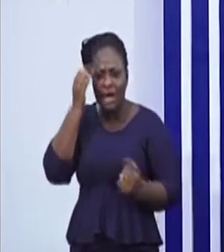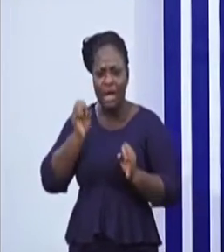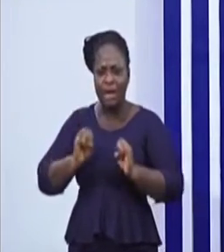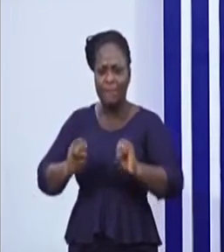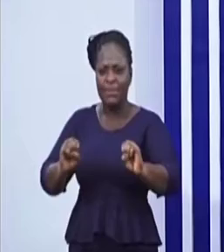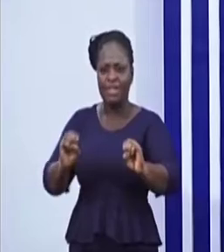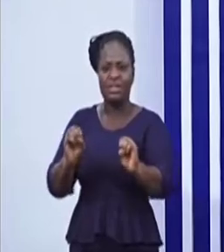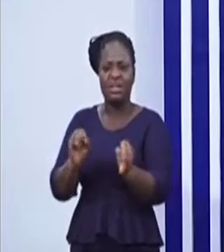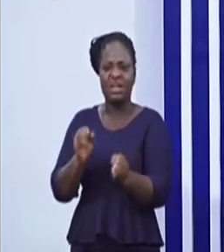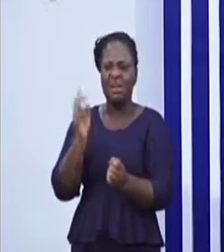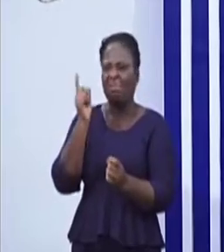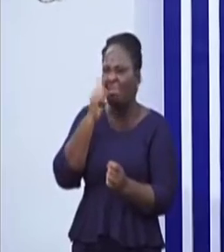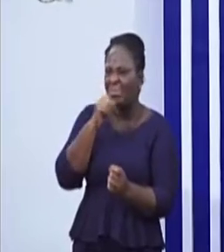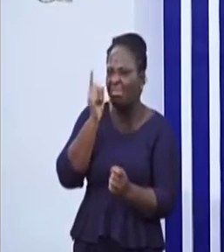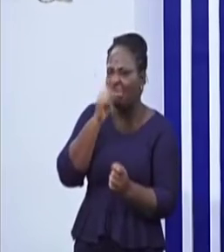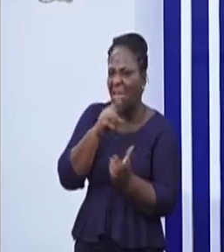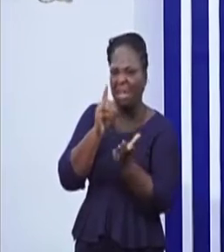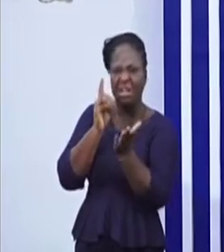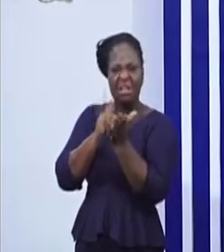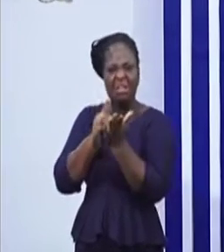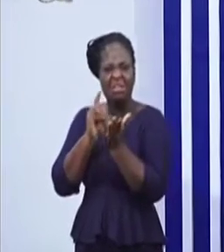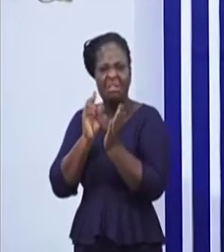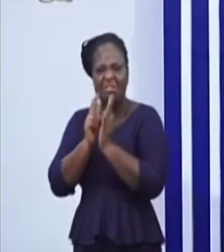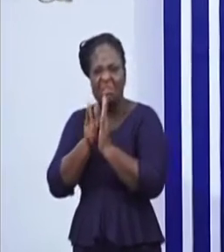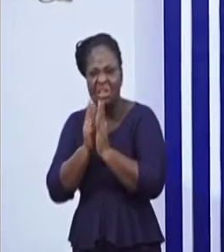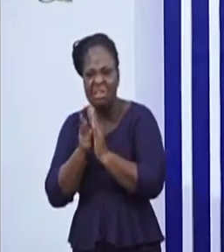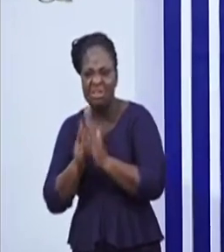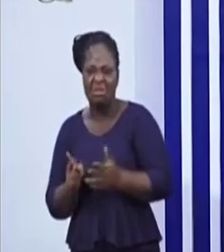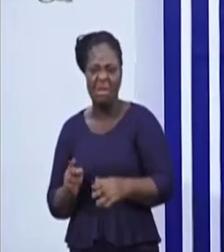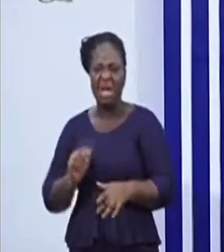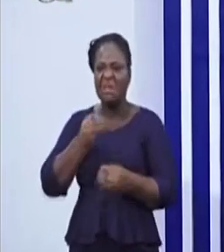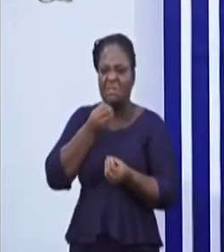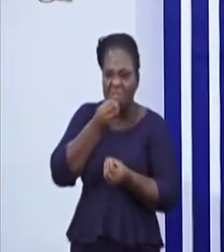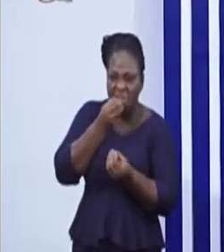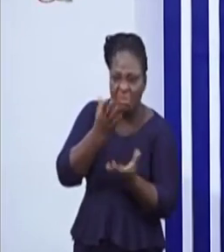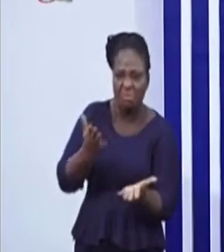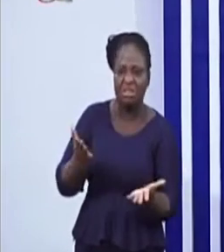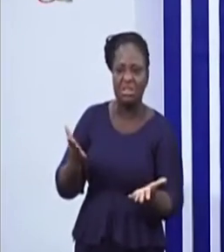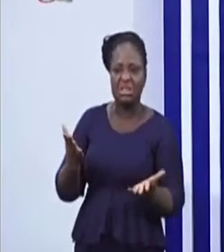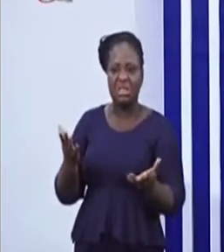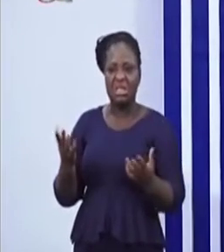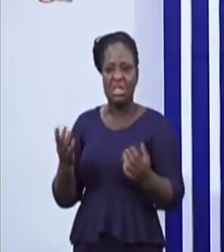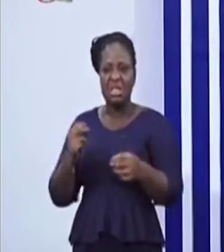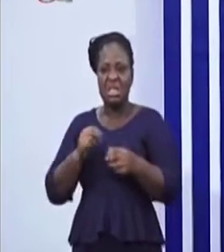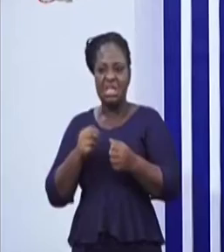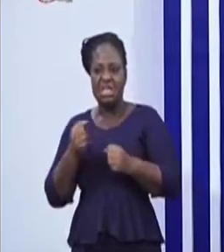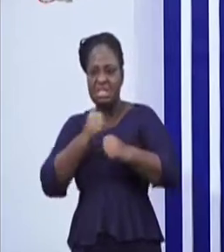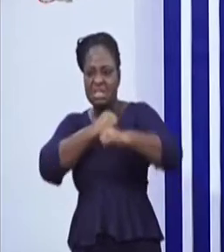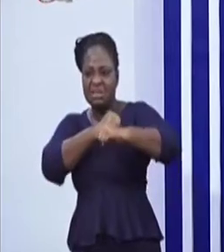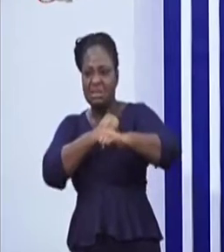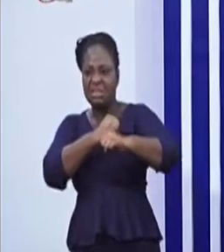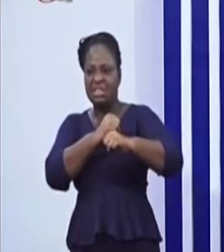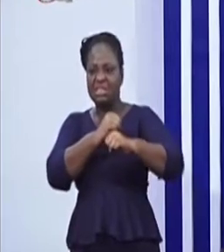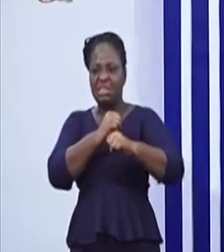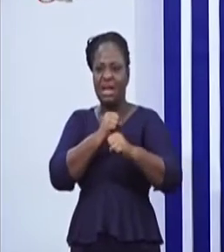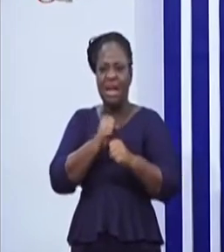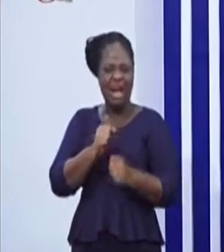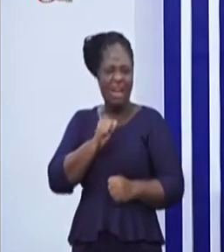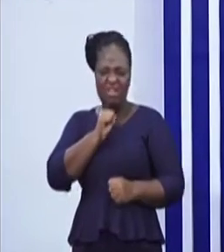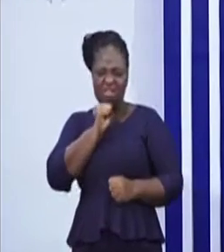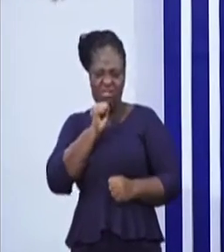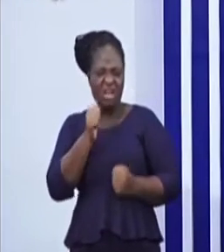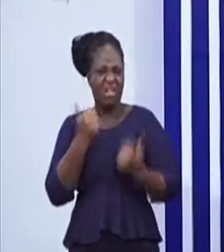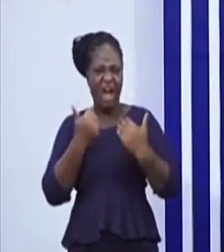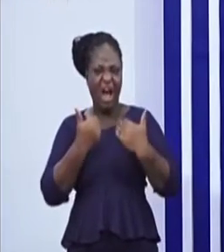and doctored videos, and as well as old videos of incidents of security operations that had no bearing with the current